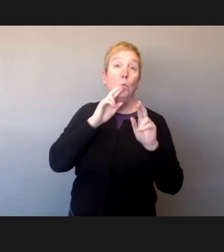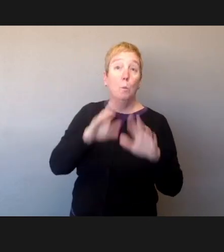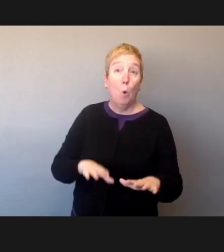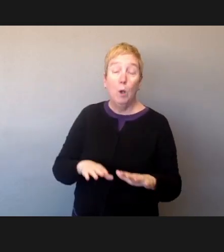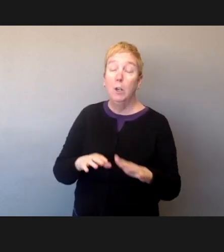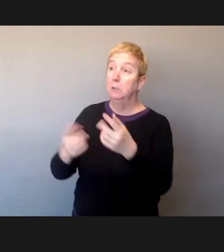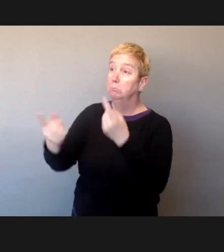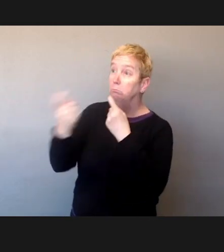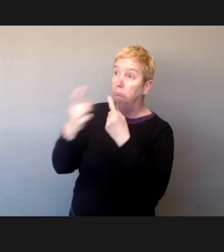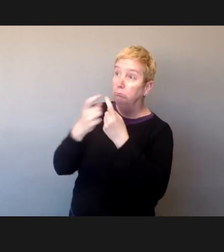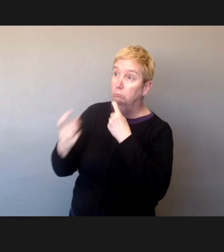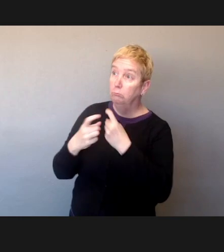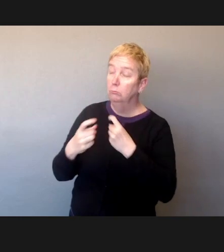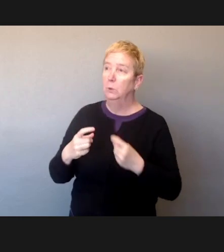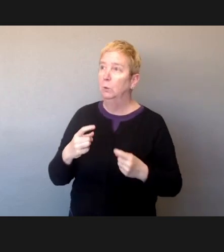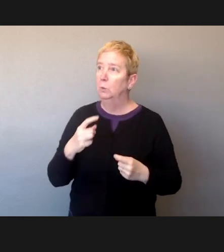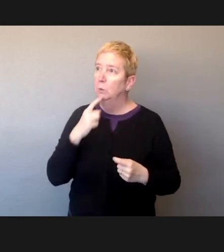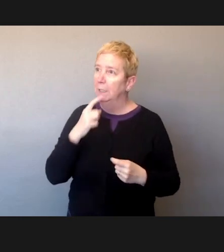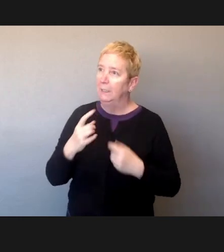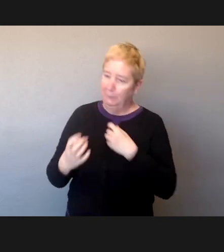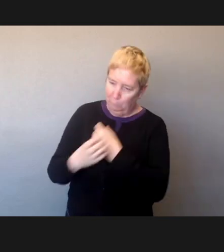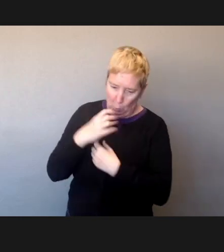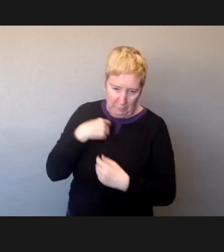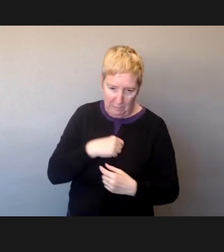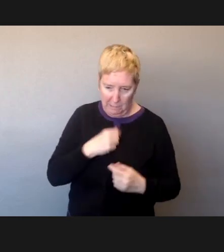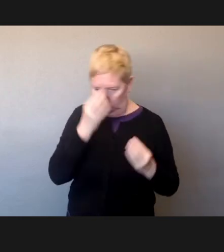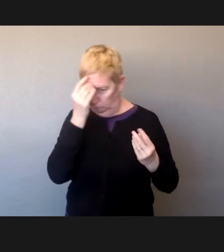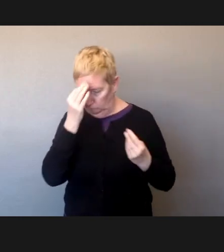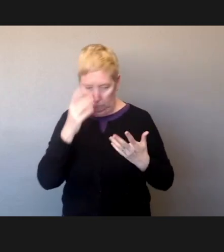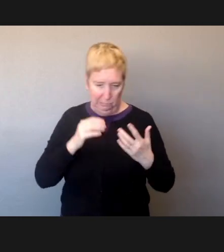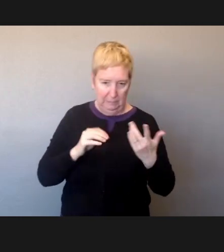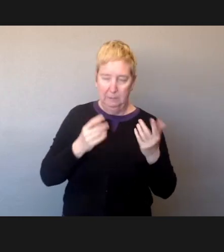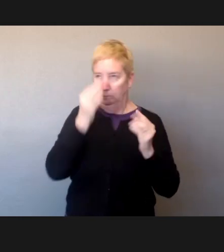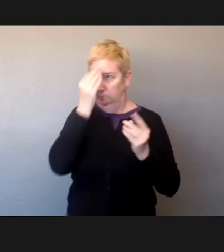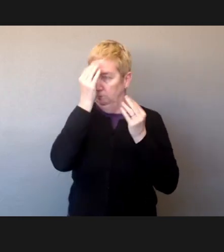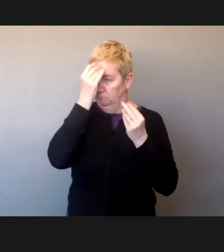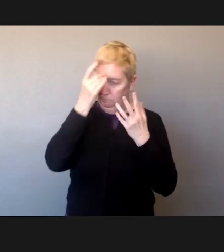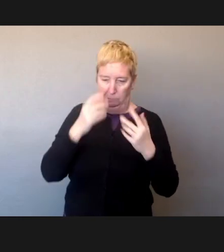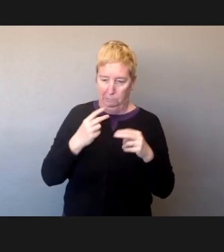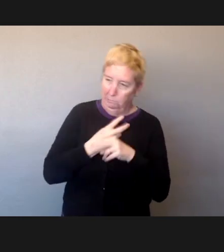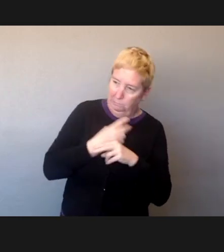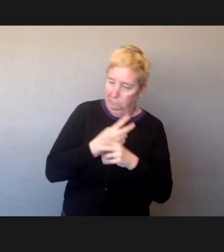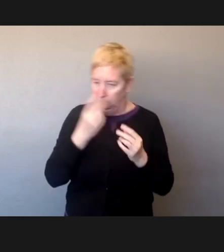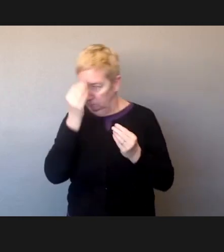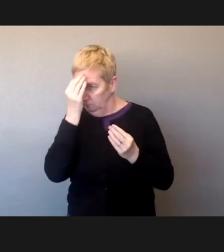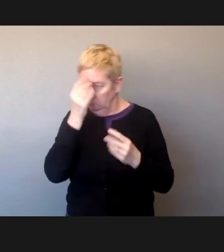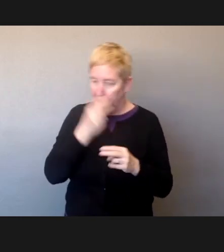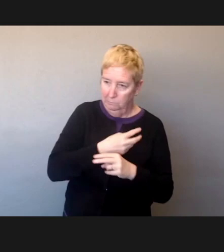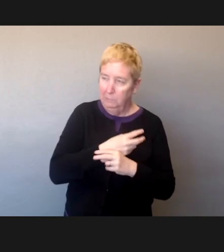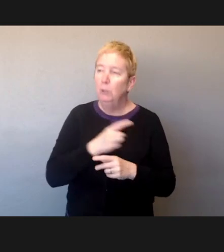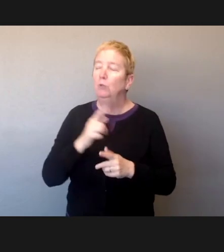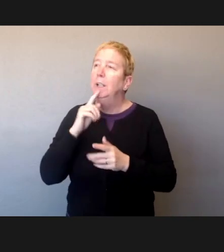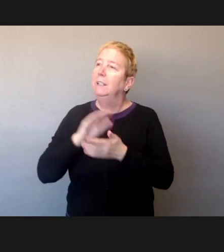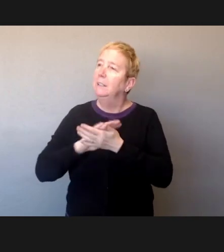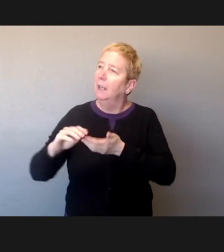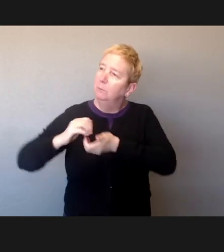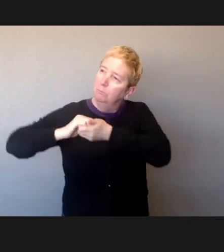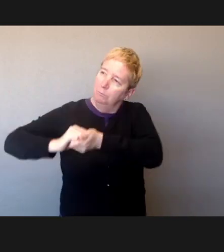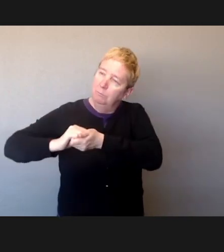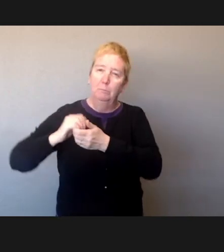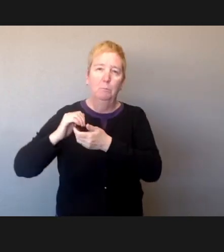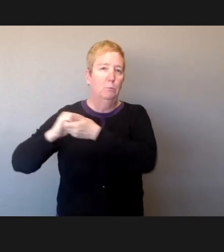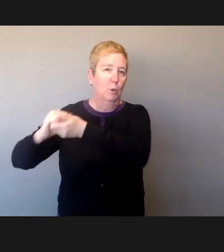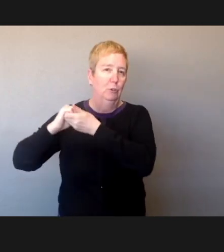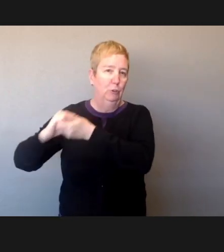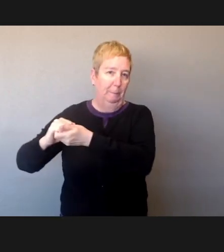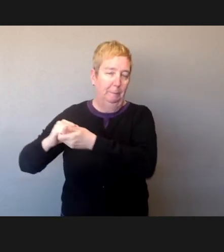questions and keep us sharp and come up with new ways for us to think about things. I really enjoyed the partnership. Frankly,